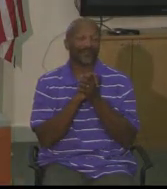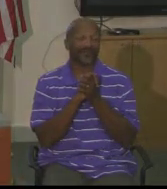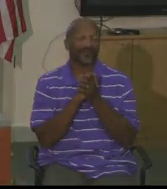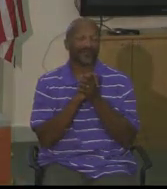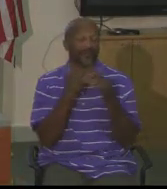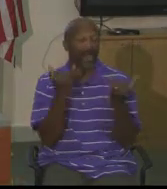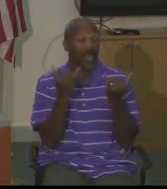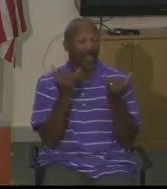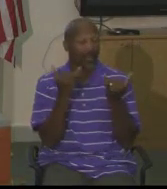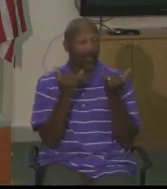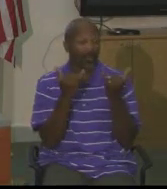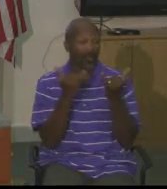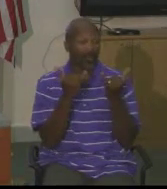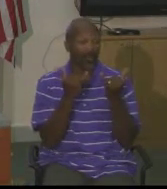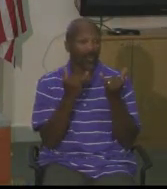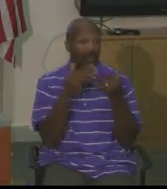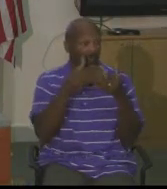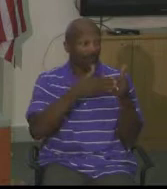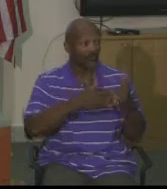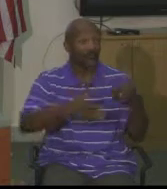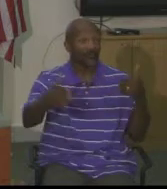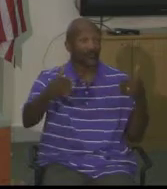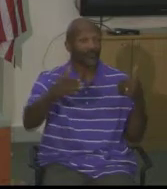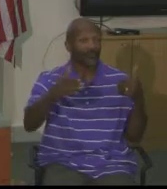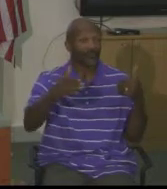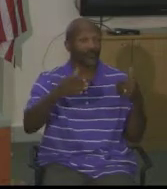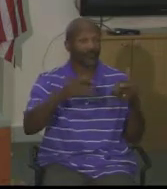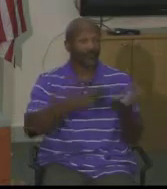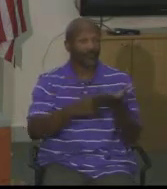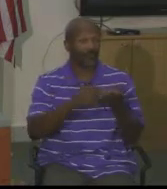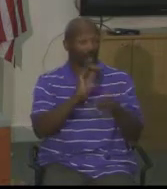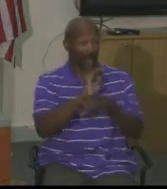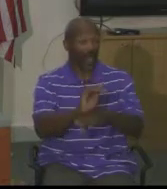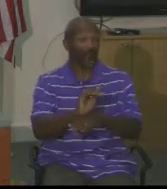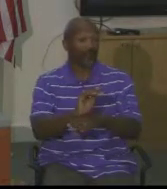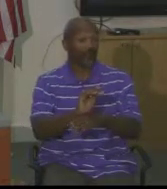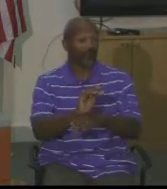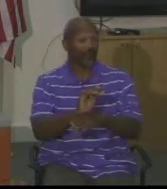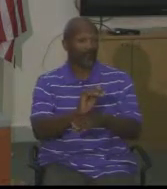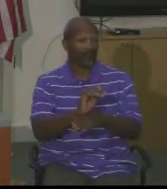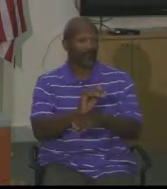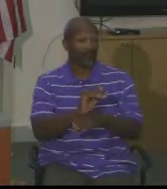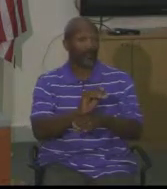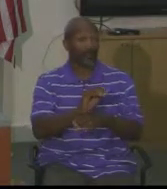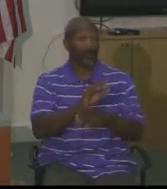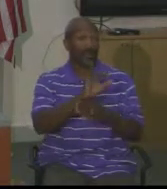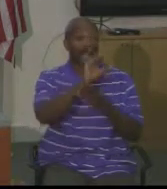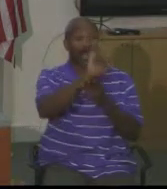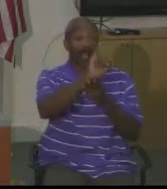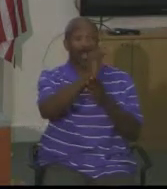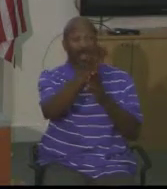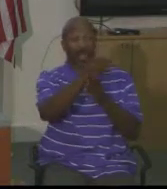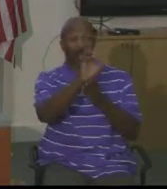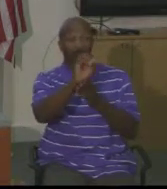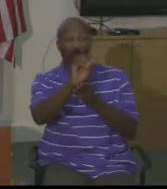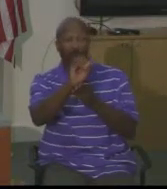We're going to talk now for the rest of tonight strictly about the I/O card slot buses.